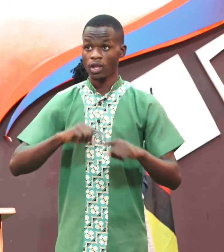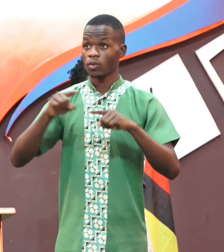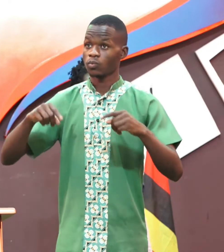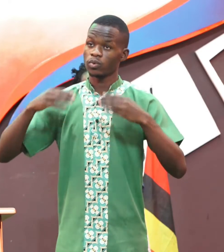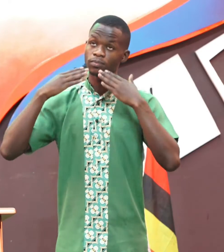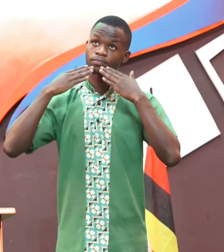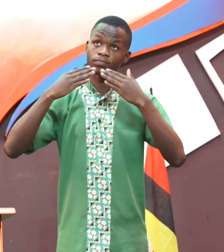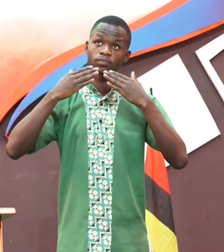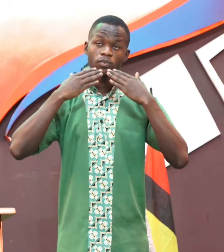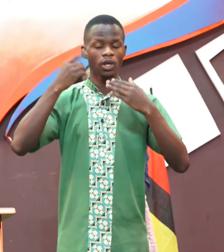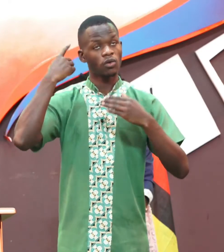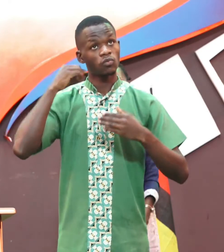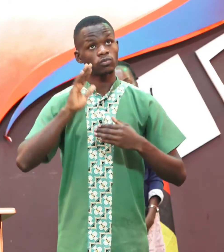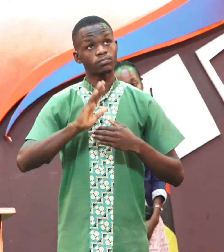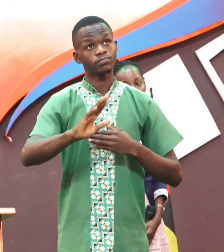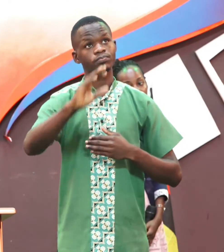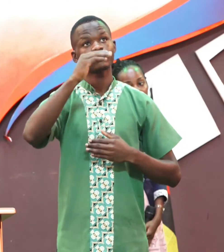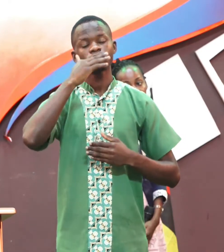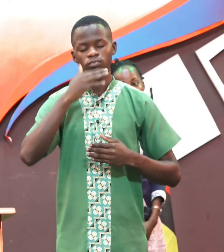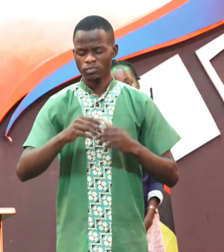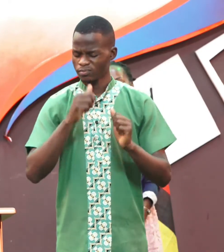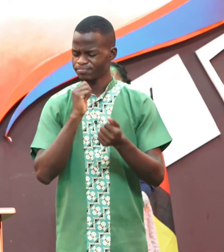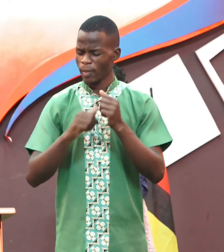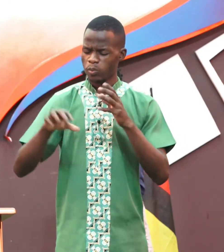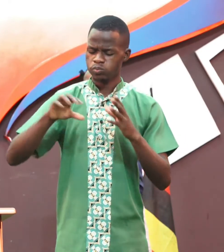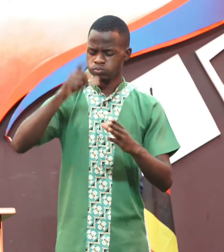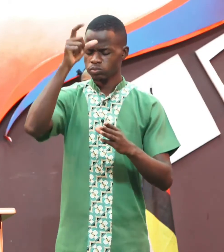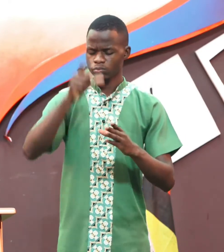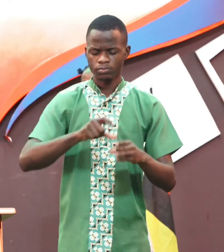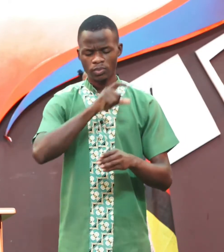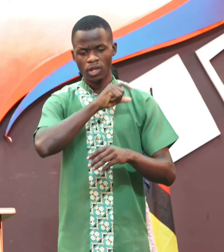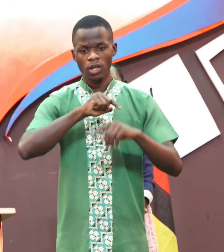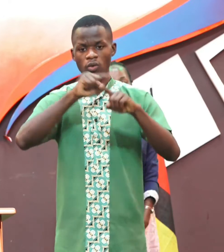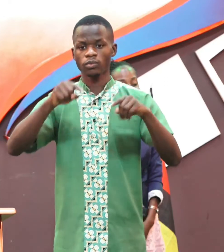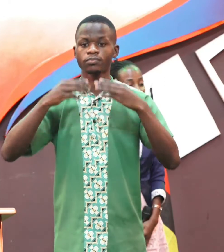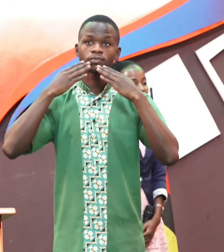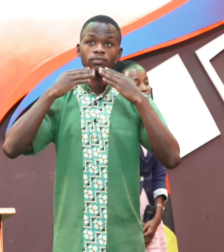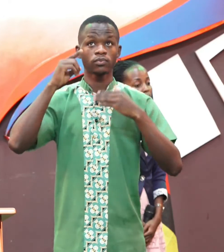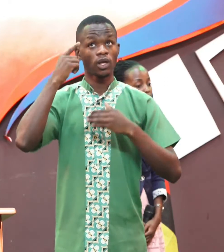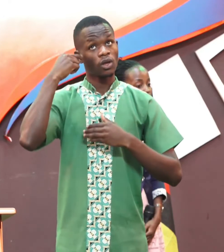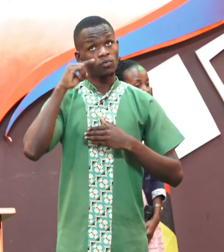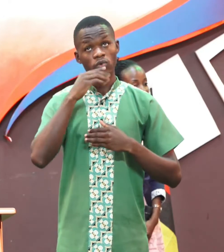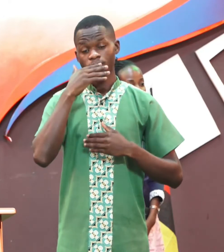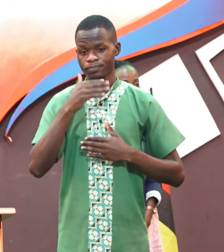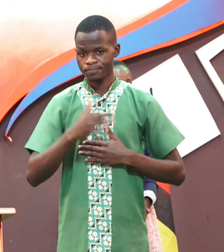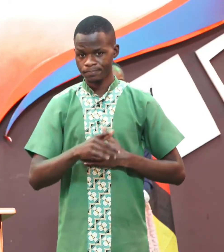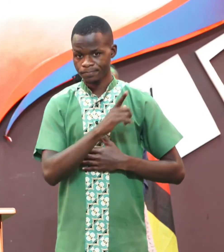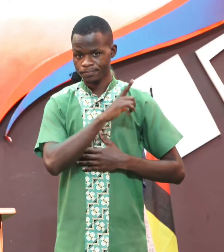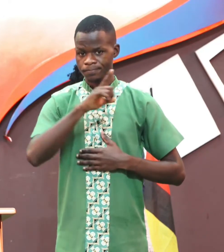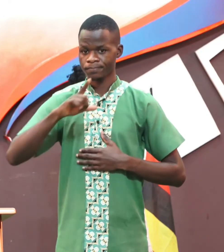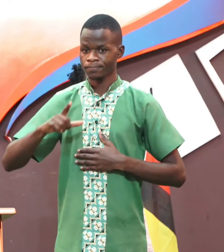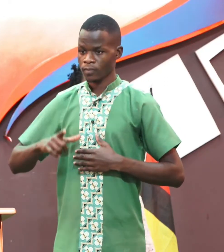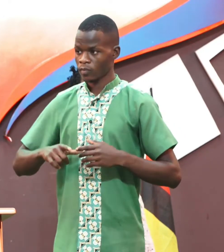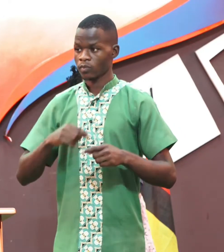tukwebaza olw'omusayigo wayiwa ku musalaba tukwebaza olw'omusayi tukwebaza olw'omusayi mukama